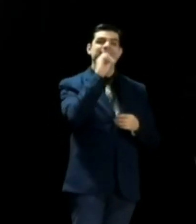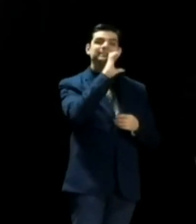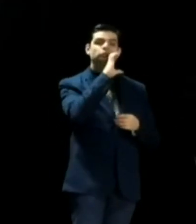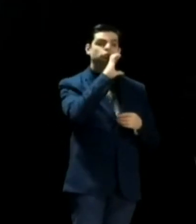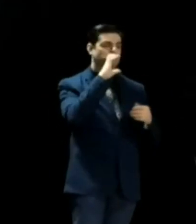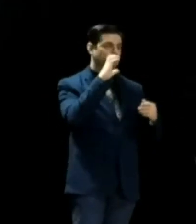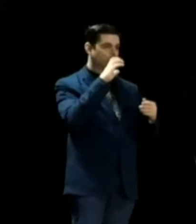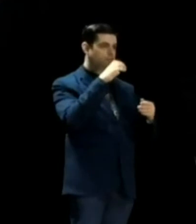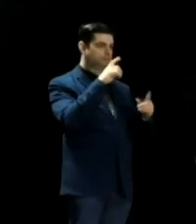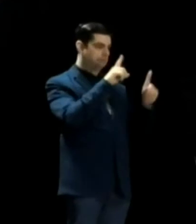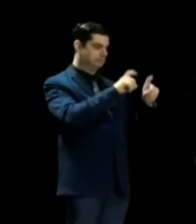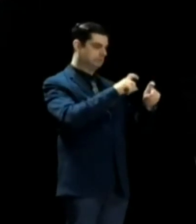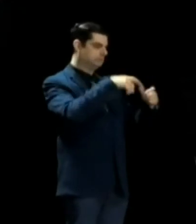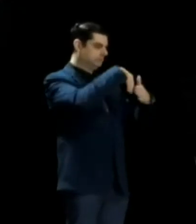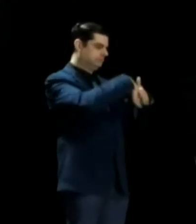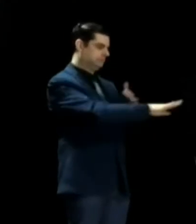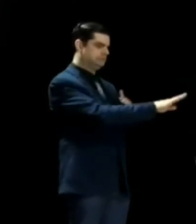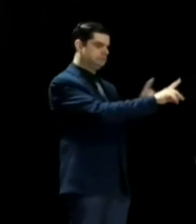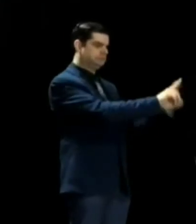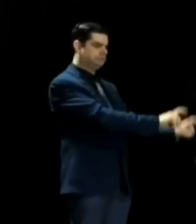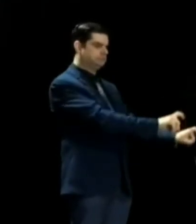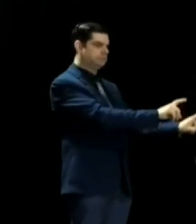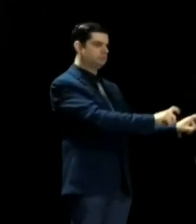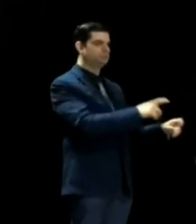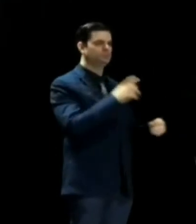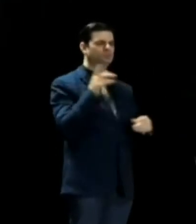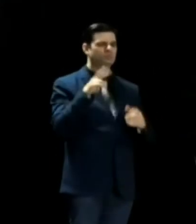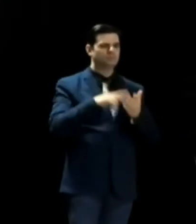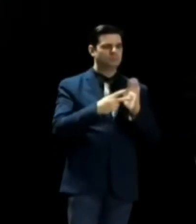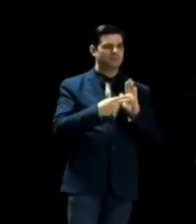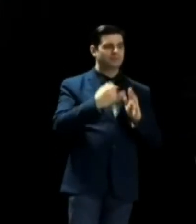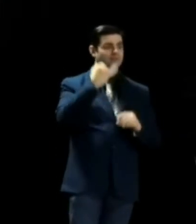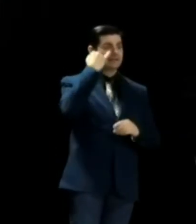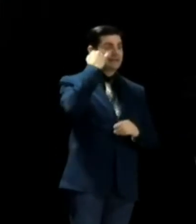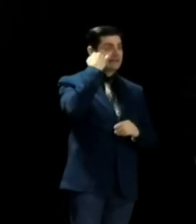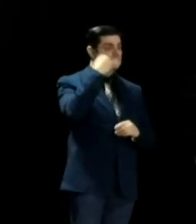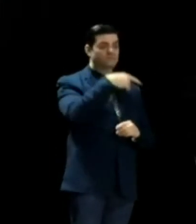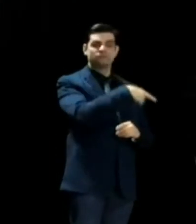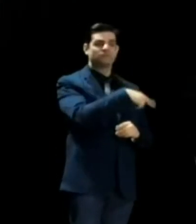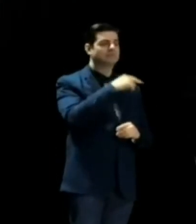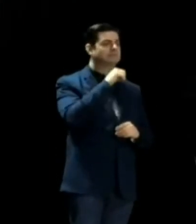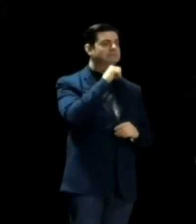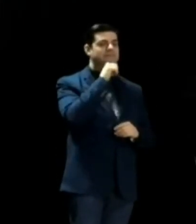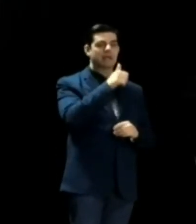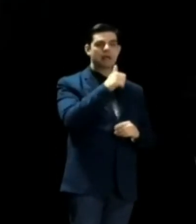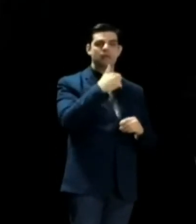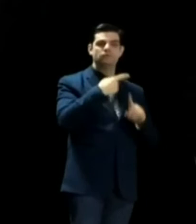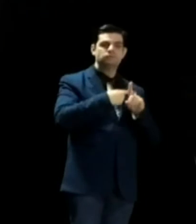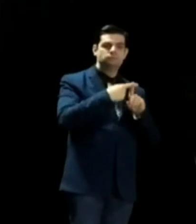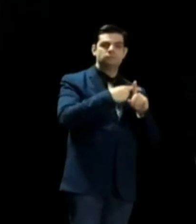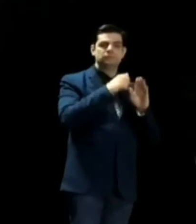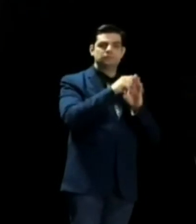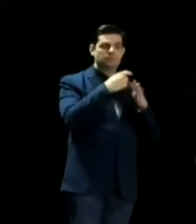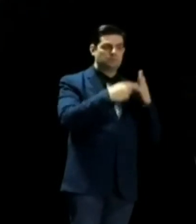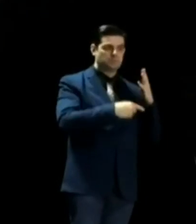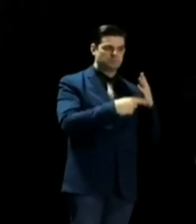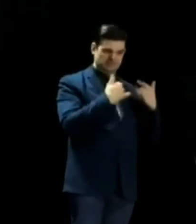the idea that you would test asymptomatic residents and employees? Yep.